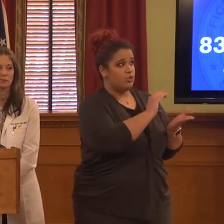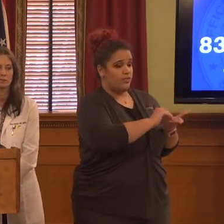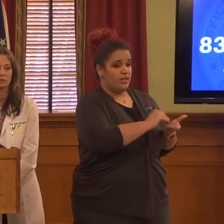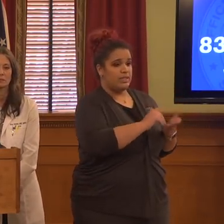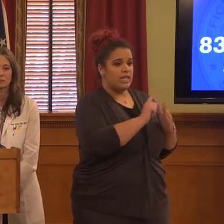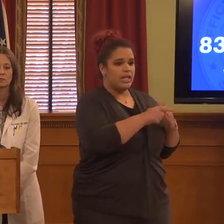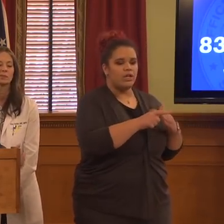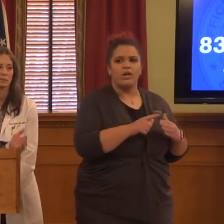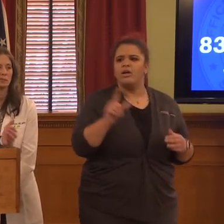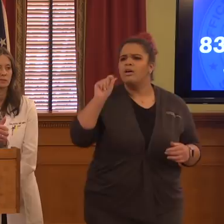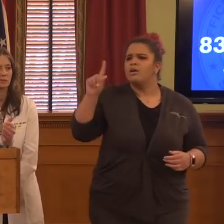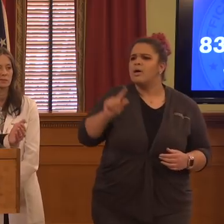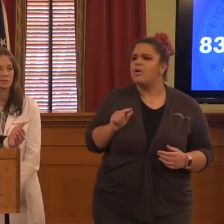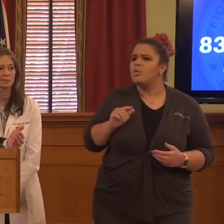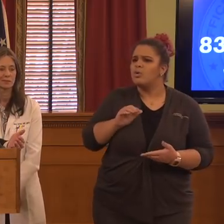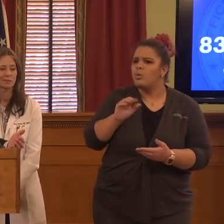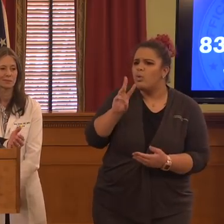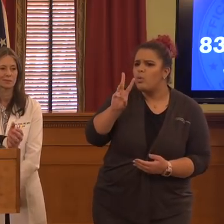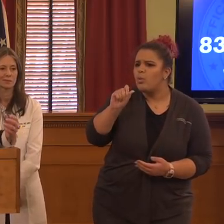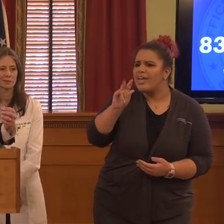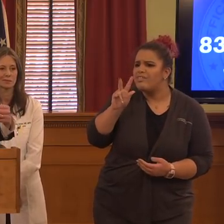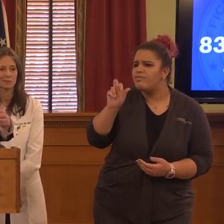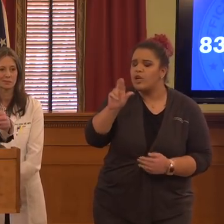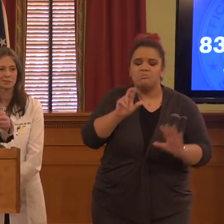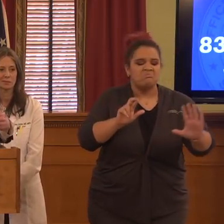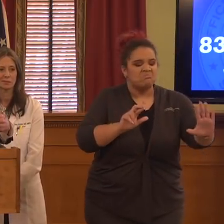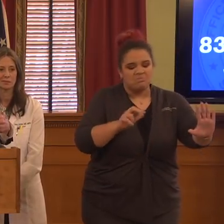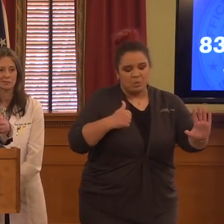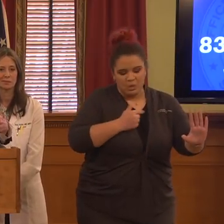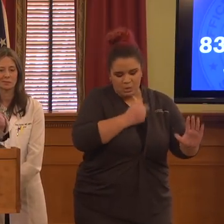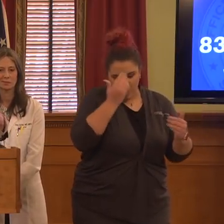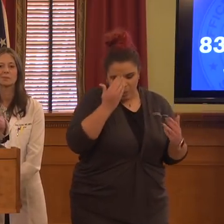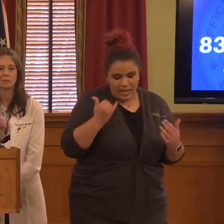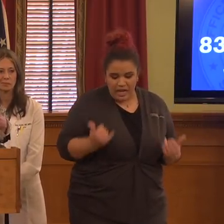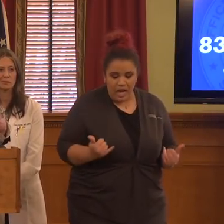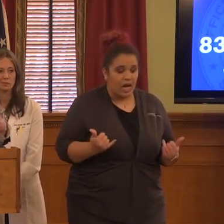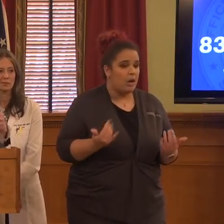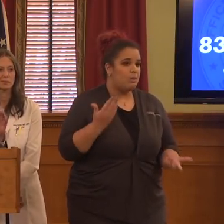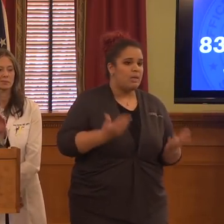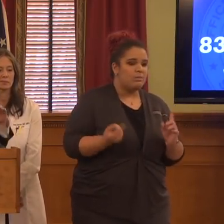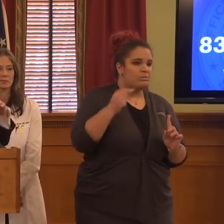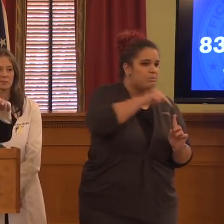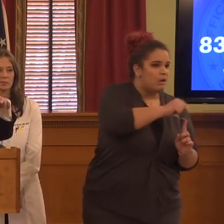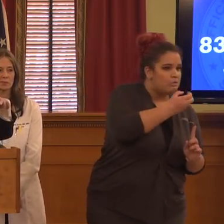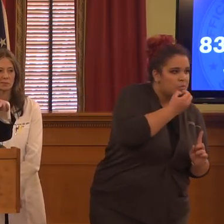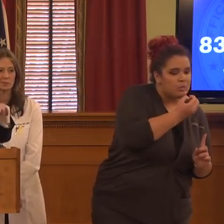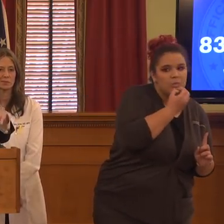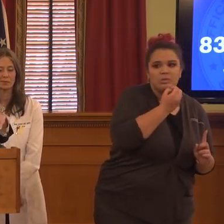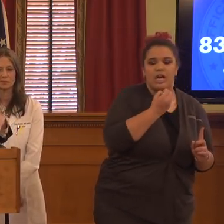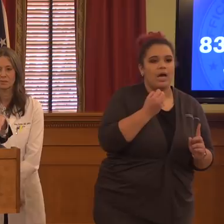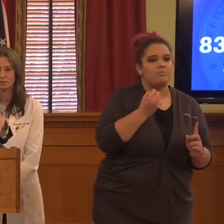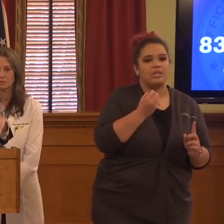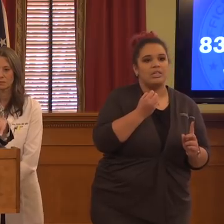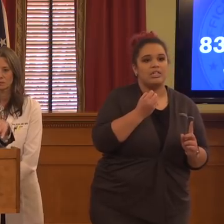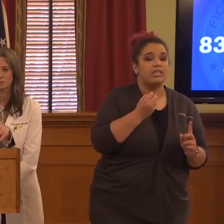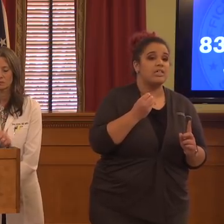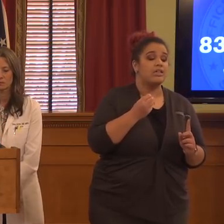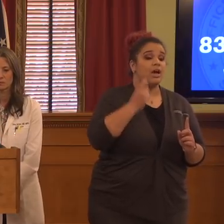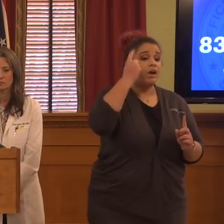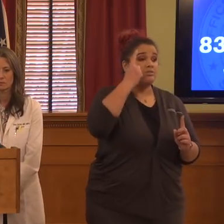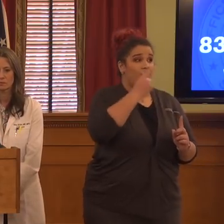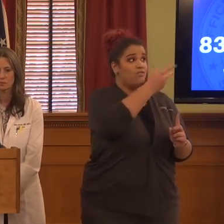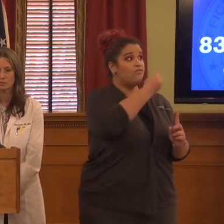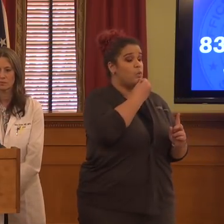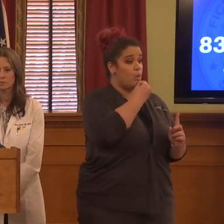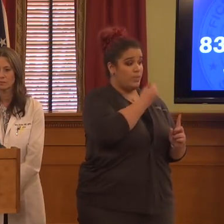we're not sure. I mean, look, you may have many as far as the food itself, how the food, this comes through a federal program, most